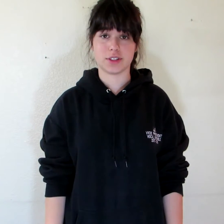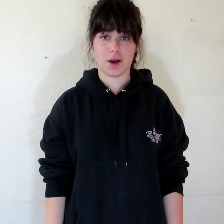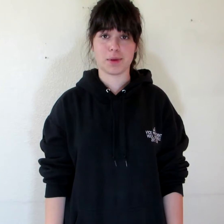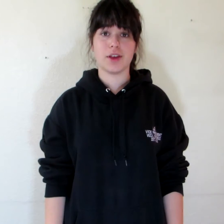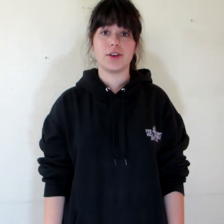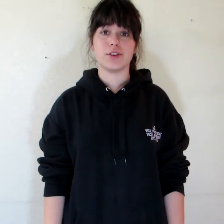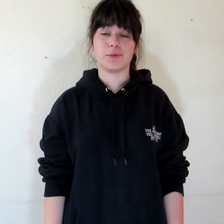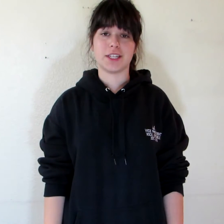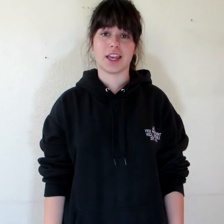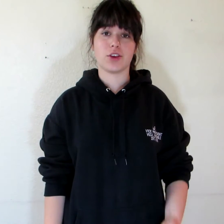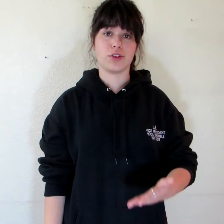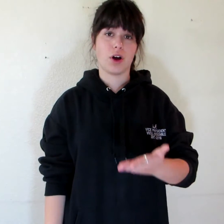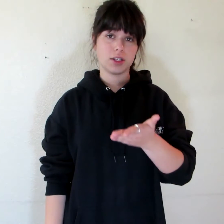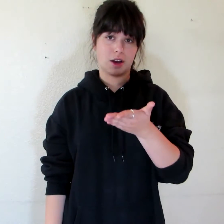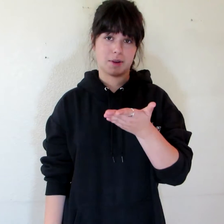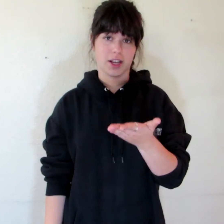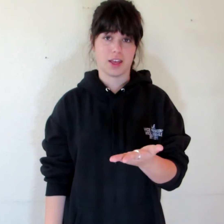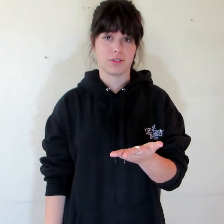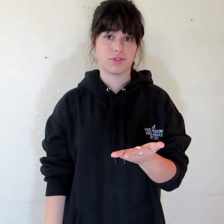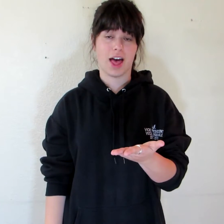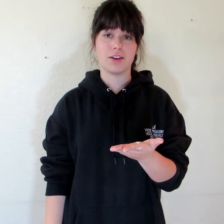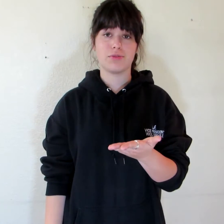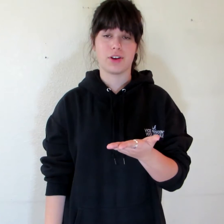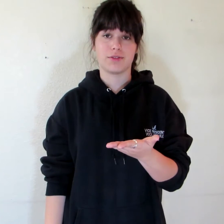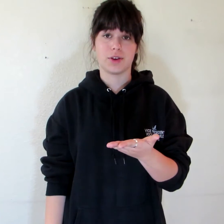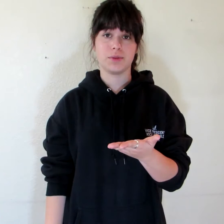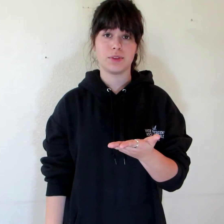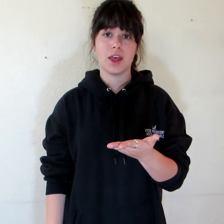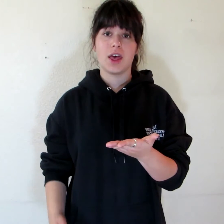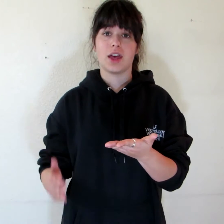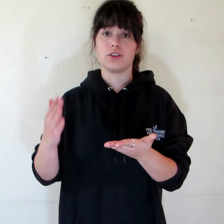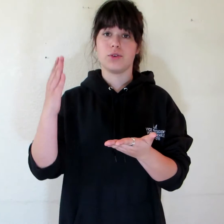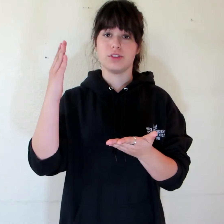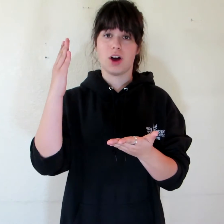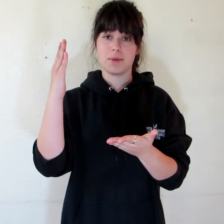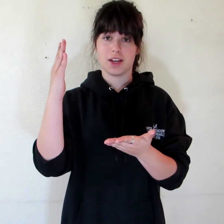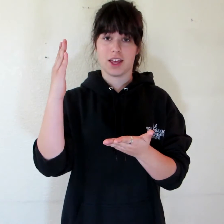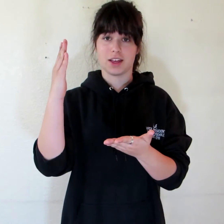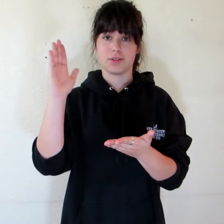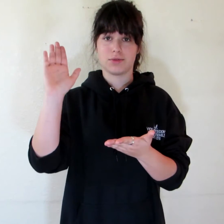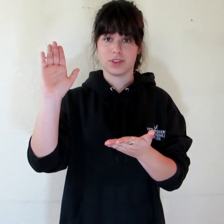stop. You'll be taking your non-dominant hand flat in front of you and your dominant hand